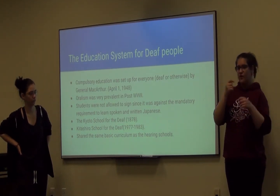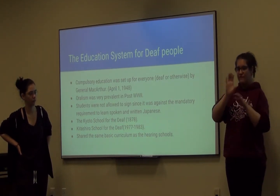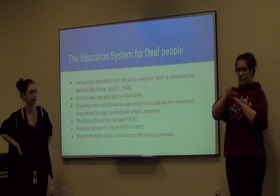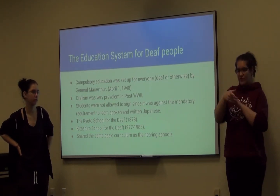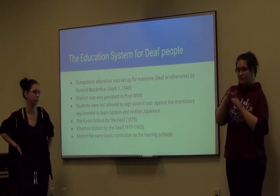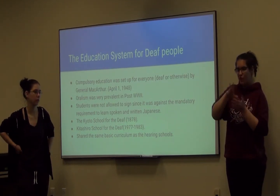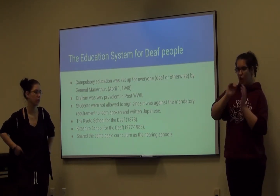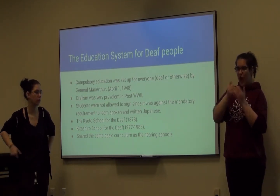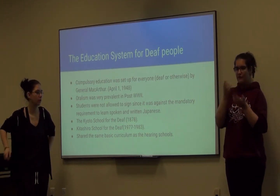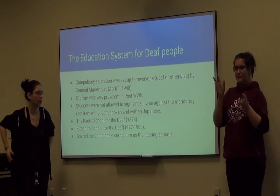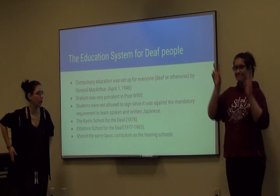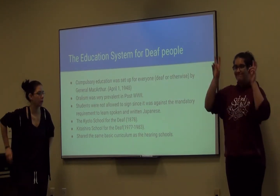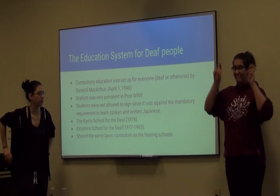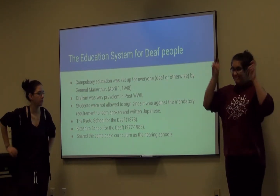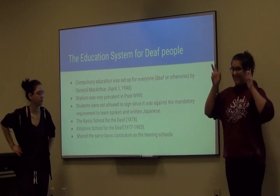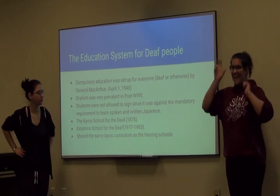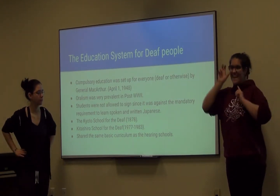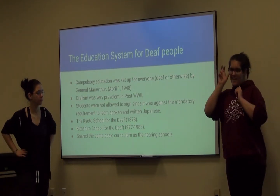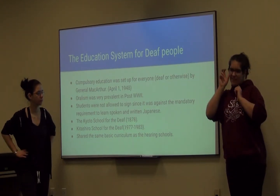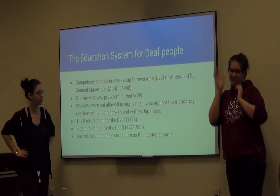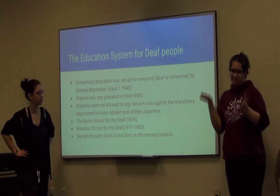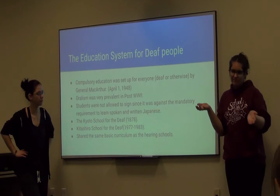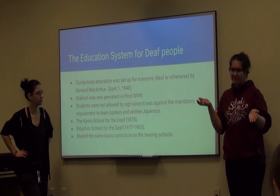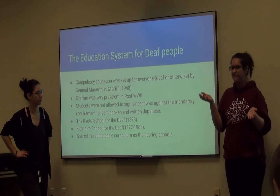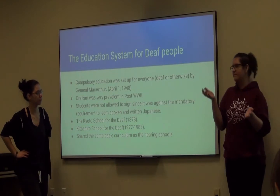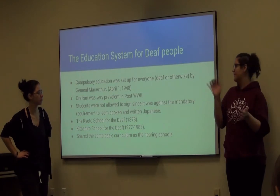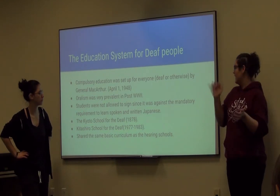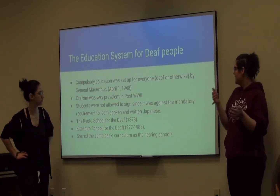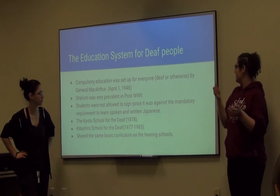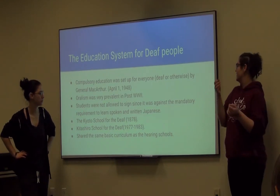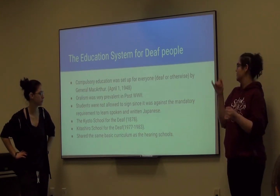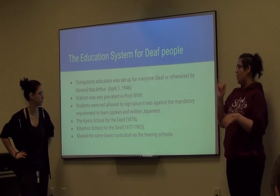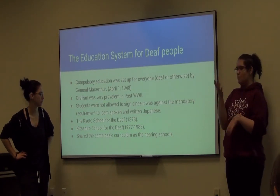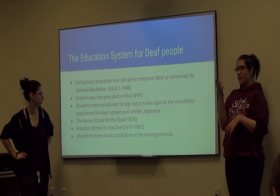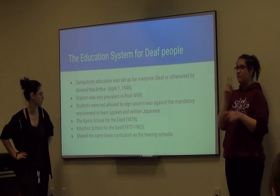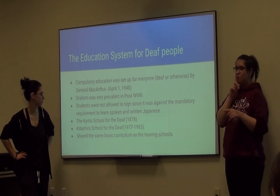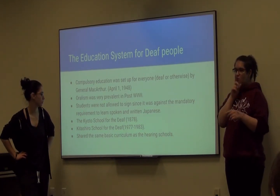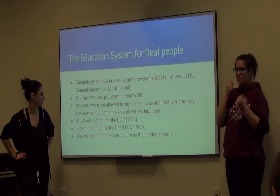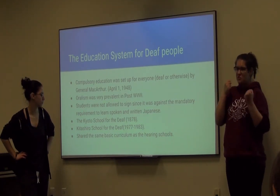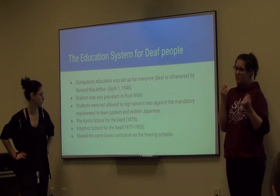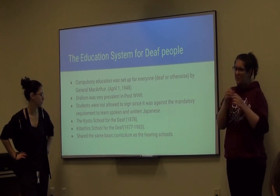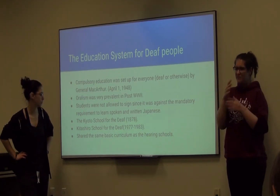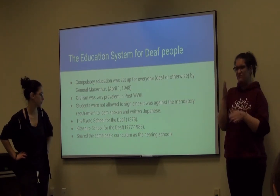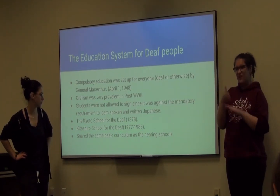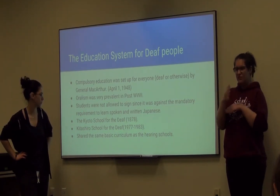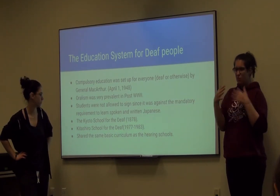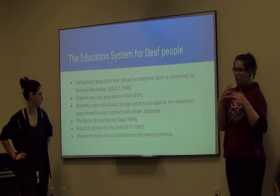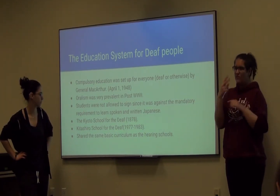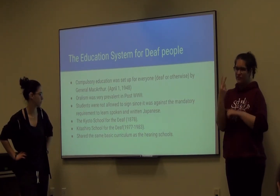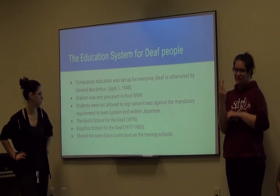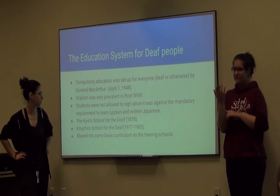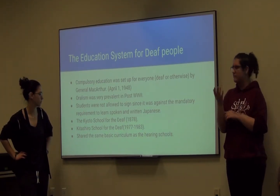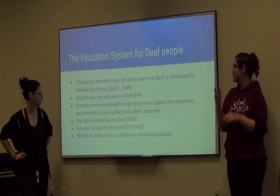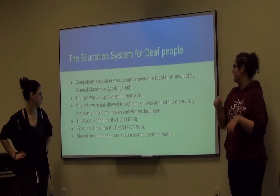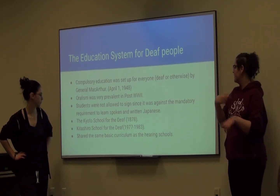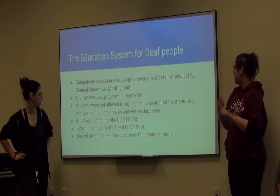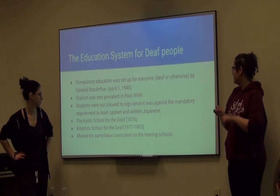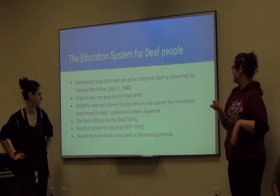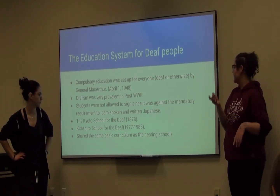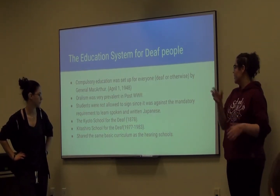to talk, force them to try and hear. So oralism was very strong after World War II